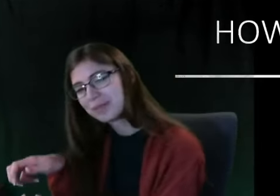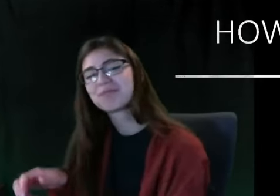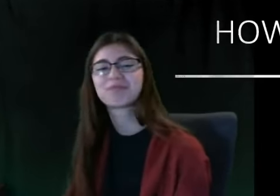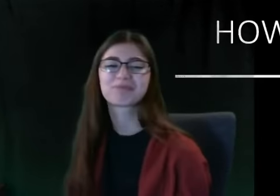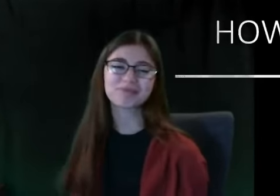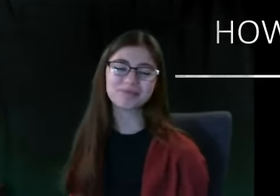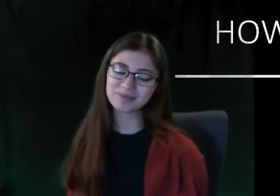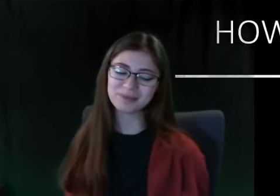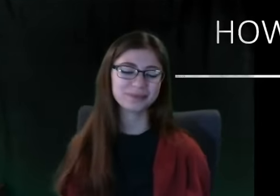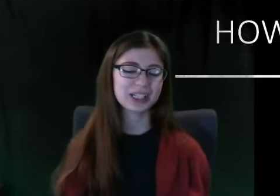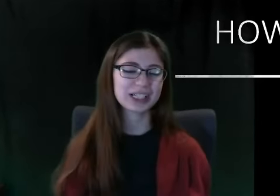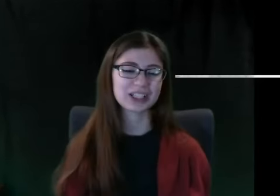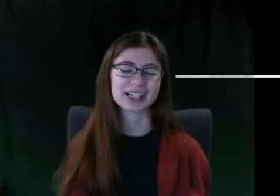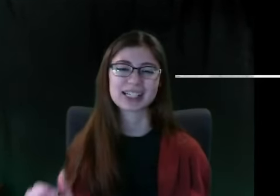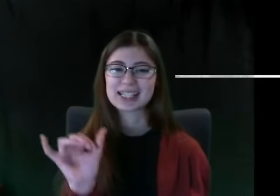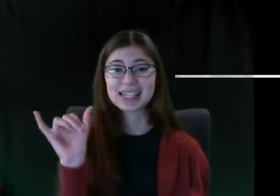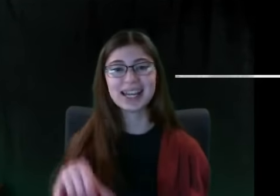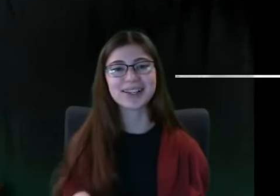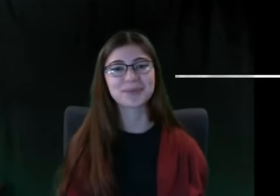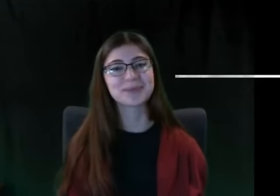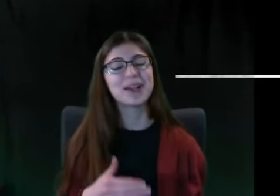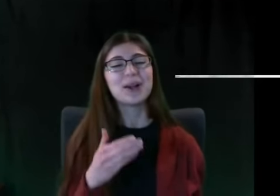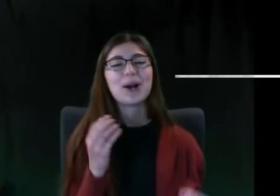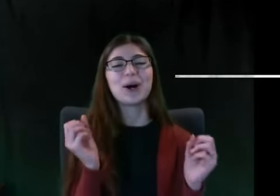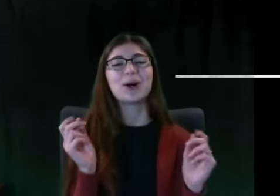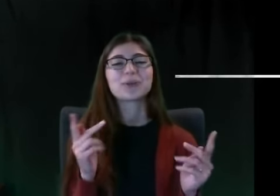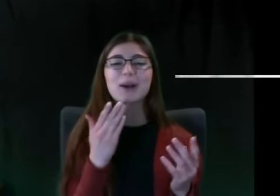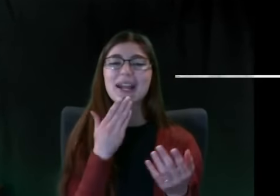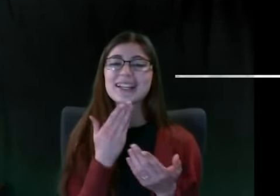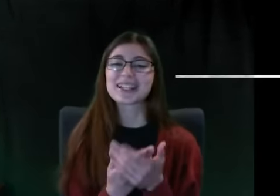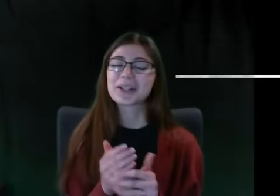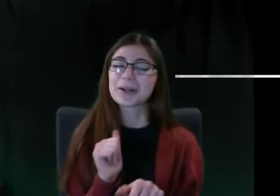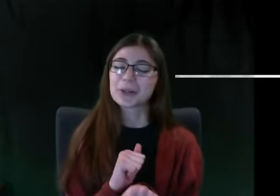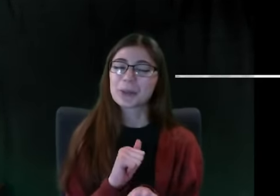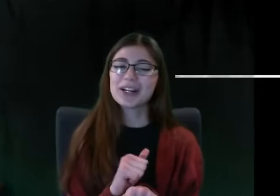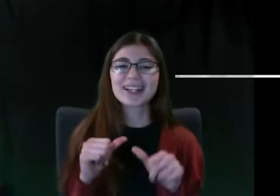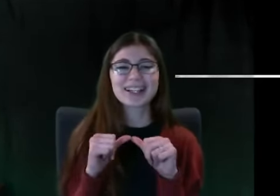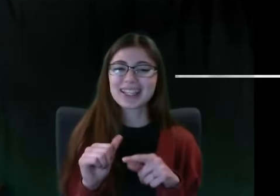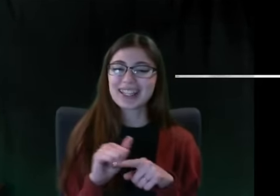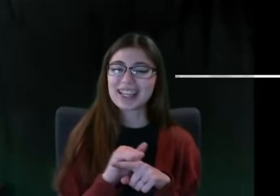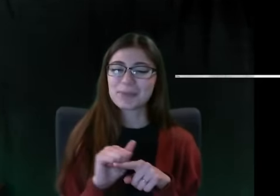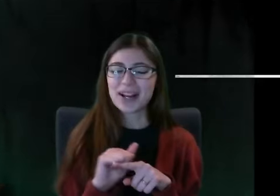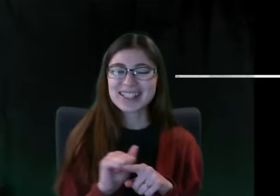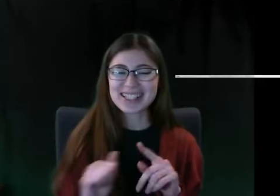Just like that. All right, good work. keep practicing.